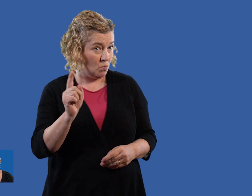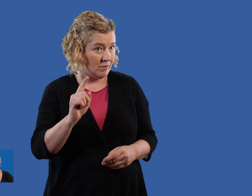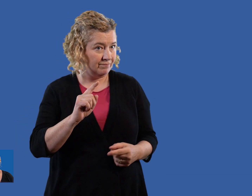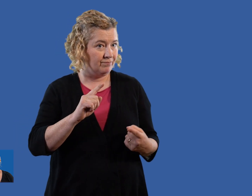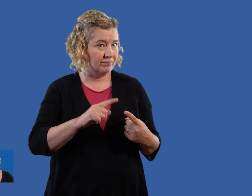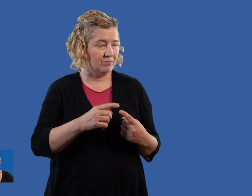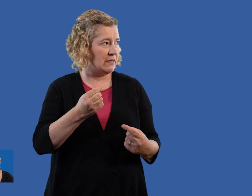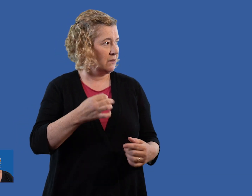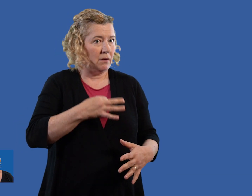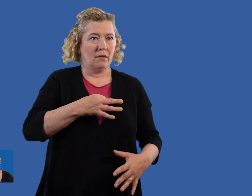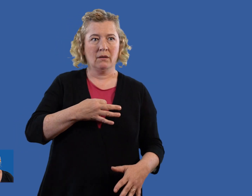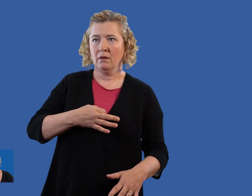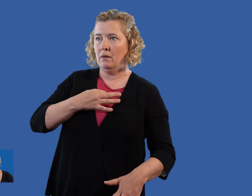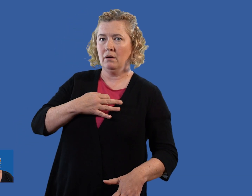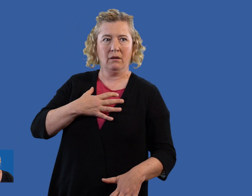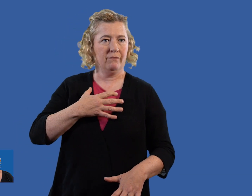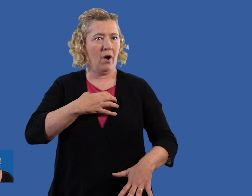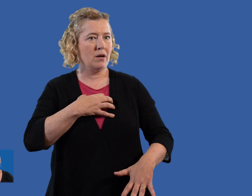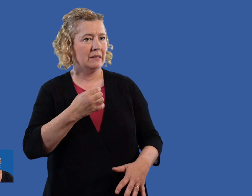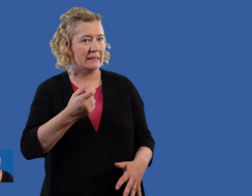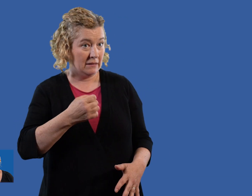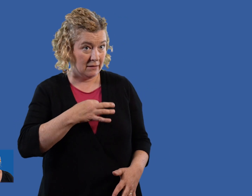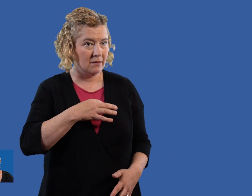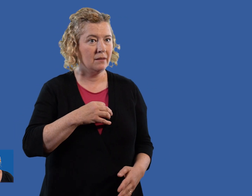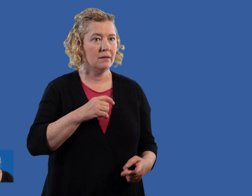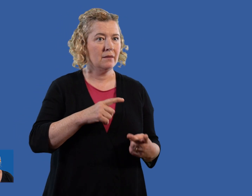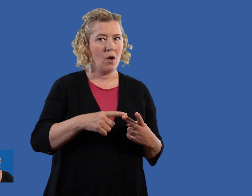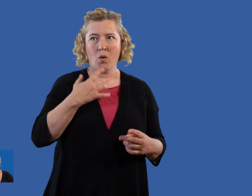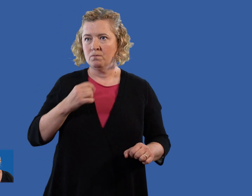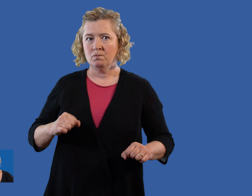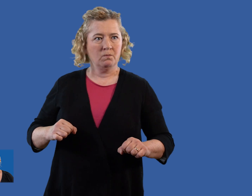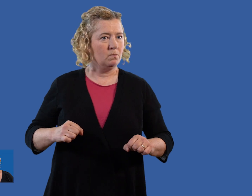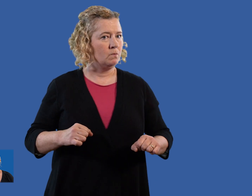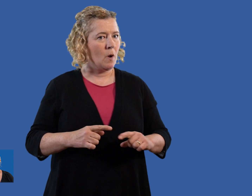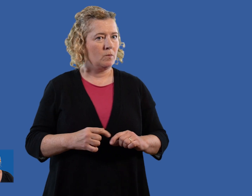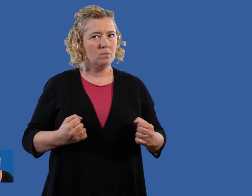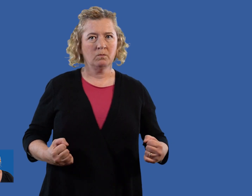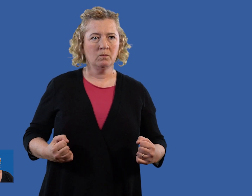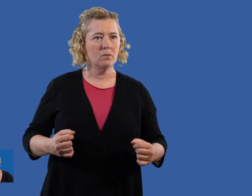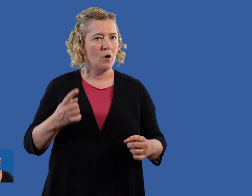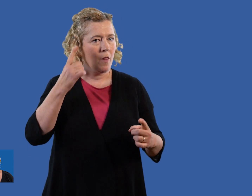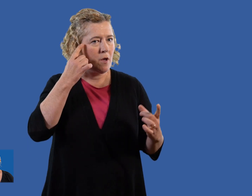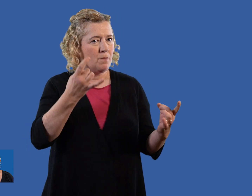being easily startled or frightened, always being on guard for danger,